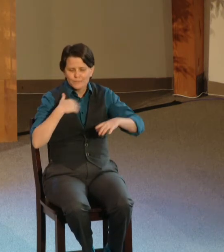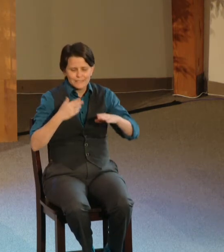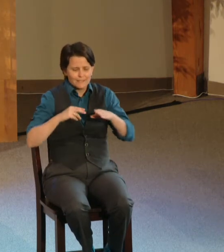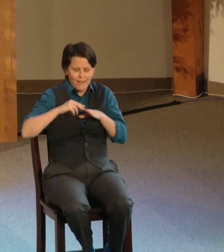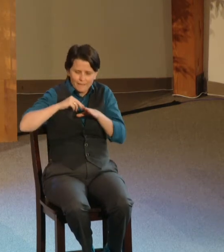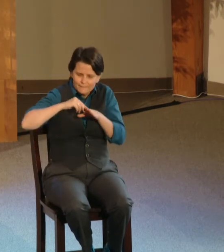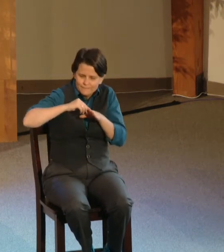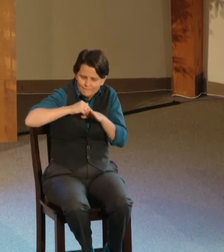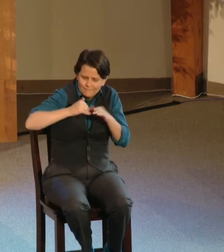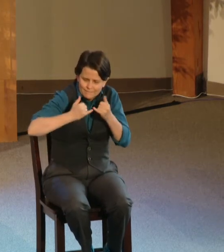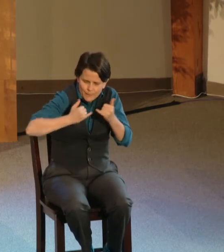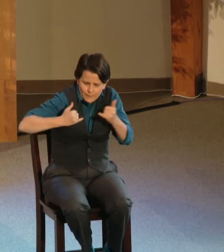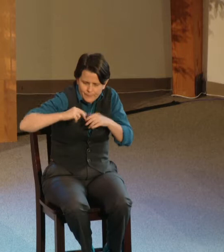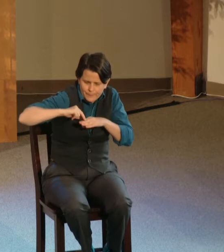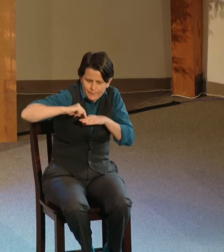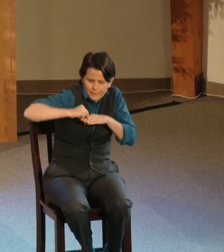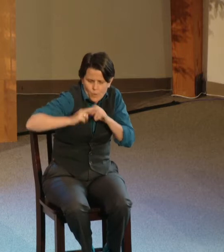that? Yeah.